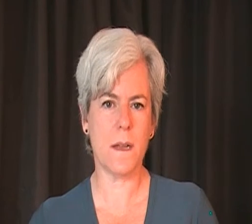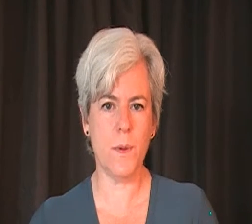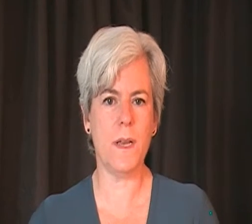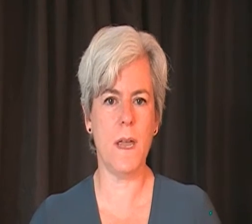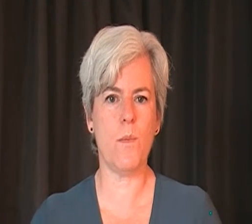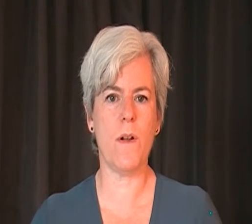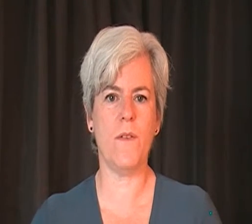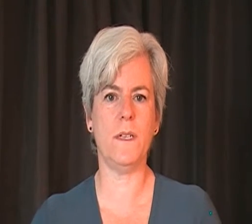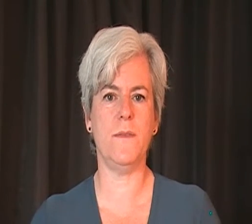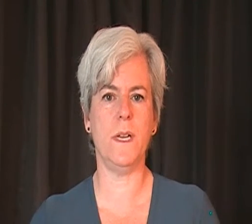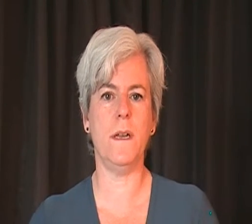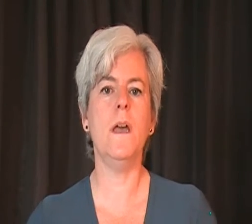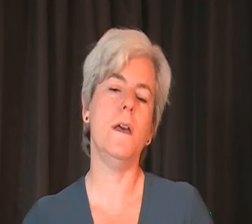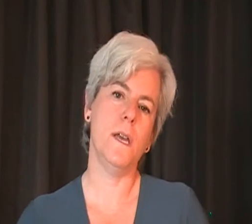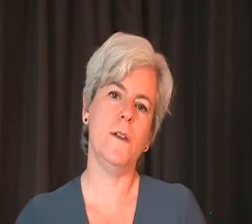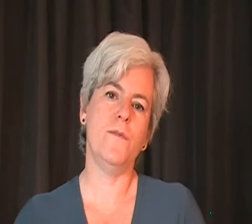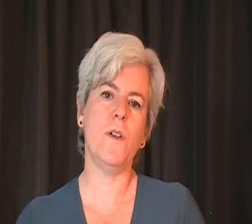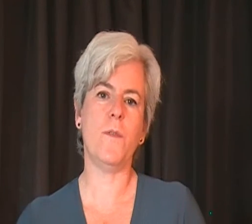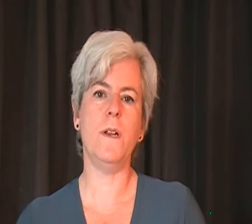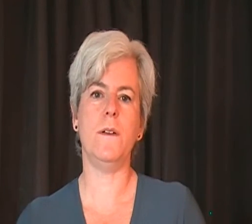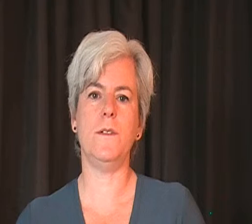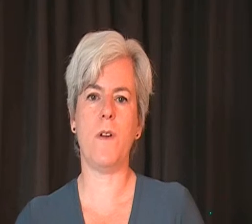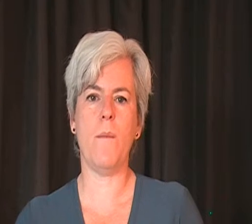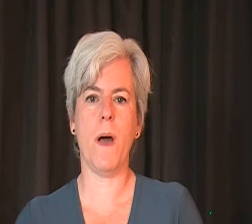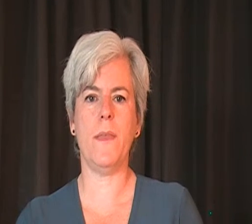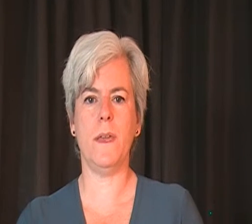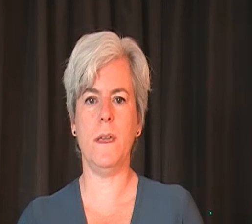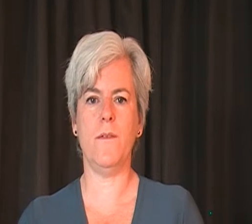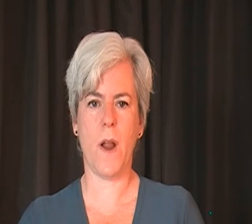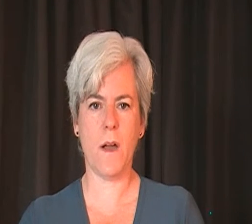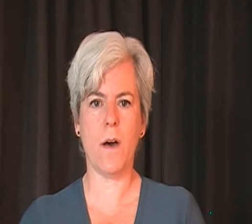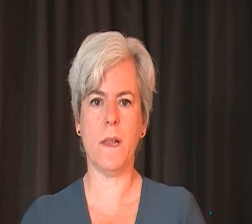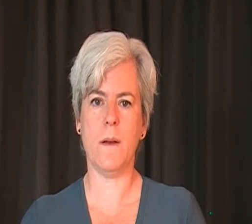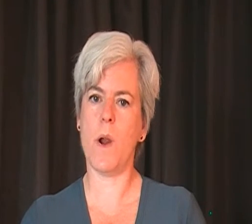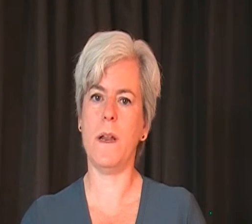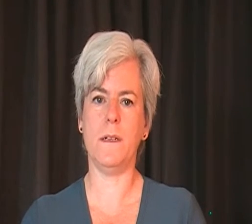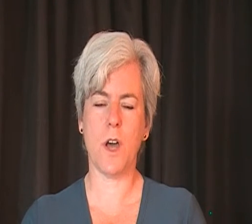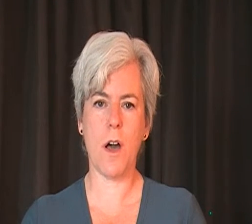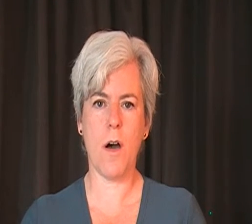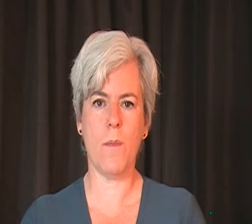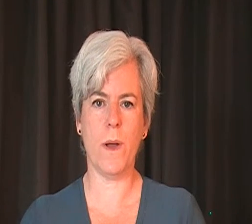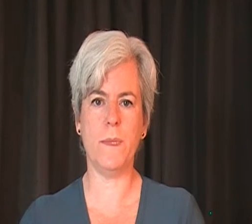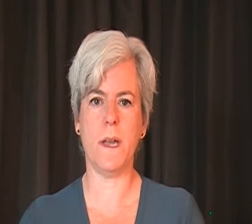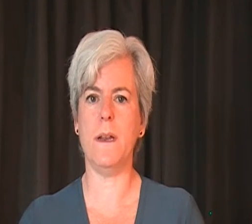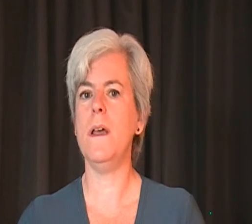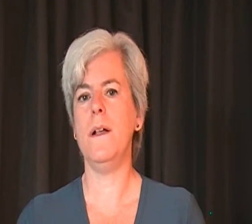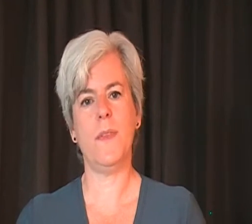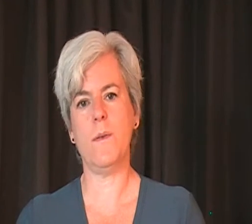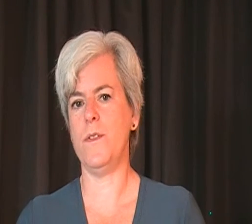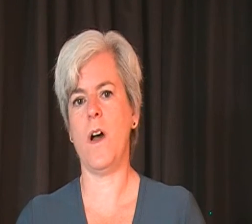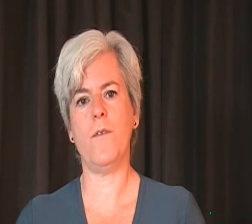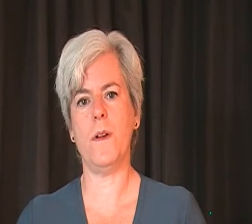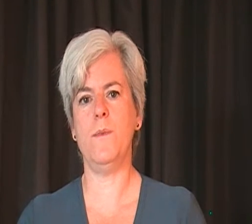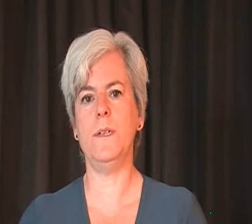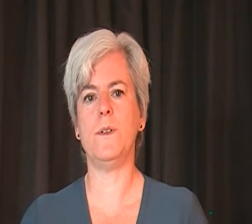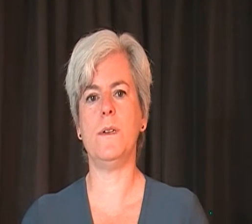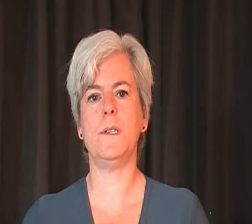and communicate more effectively, feel free to drop by the frankonlinemarketing.com website. There we've got free